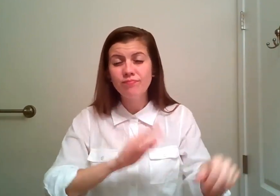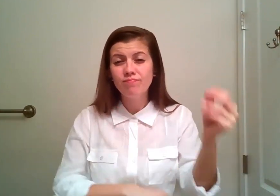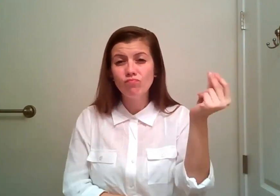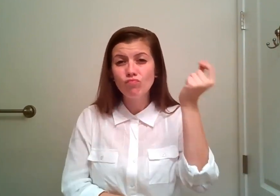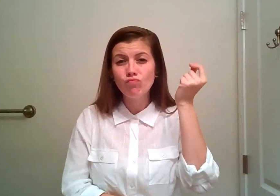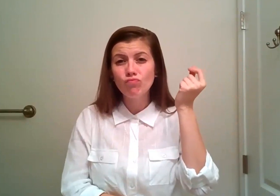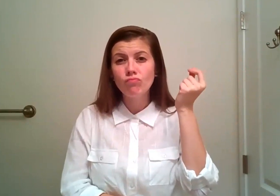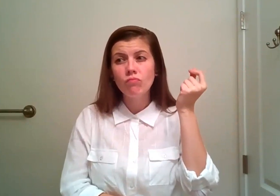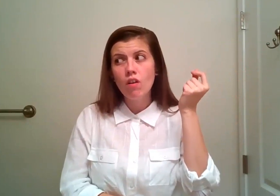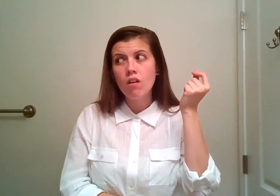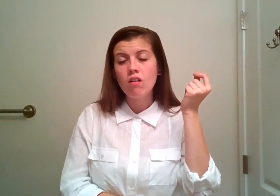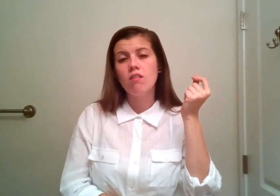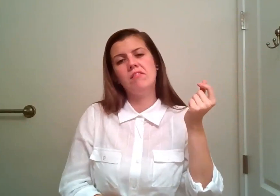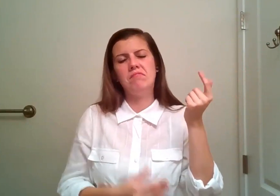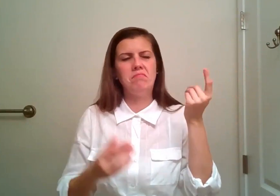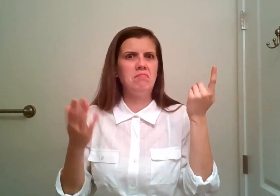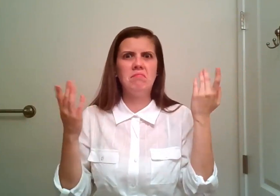she's gonna need to have a second surgery.